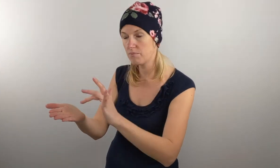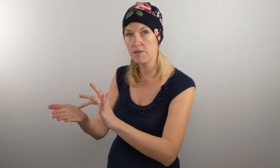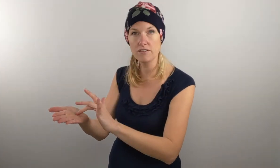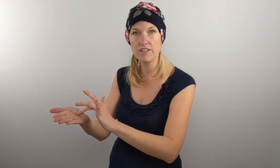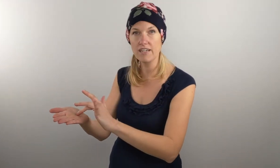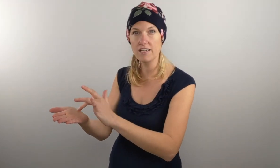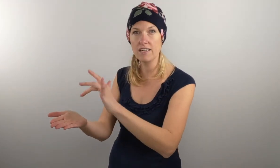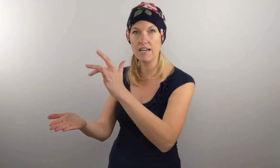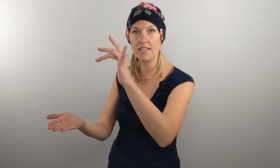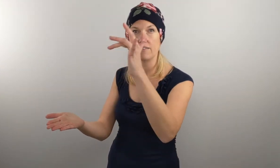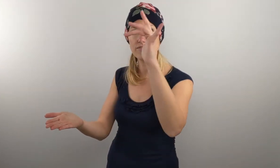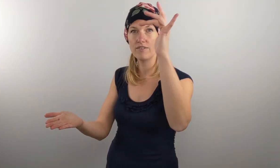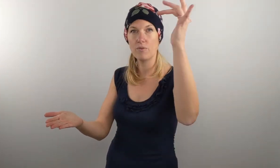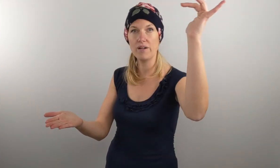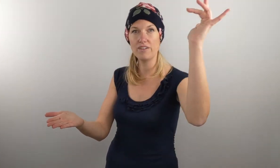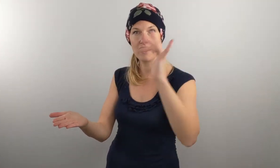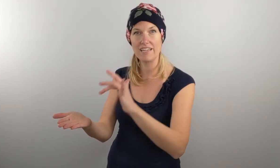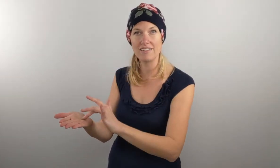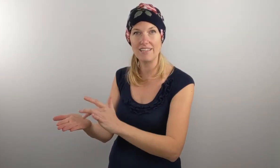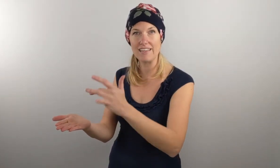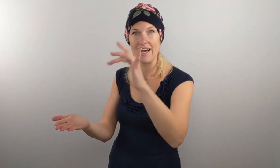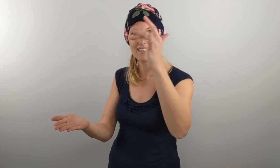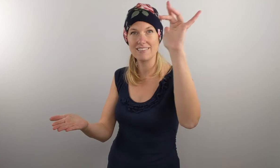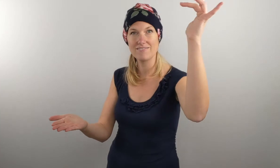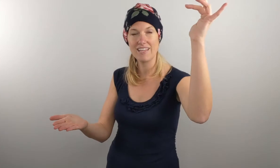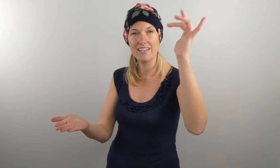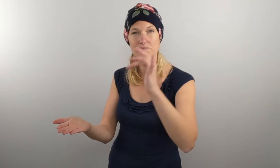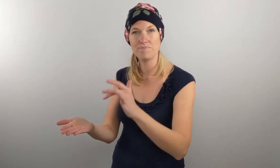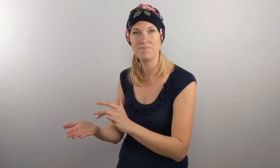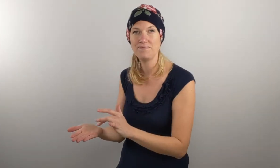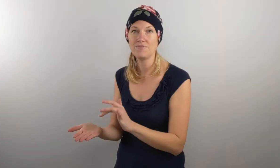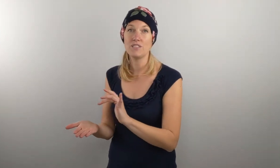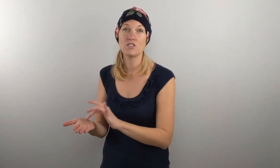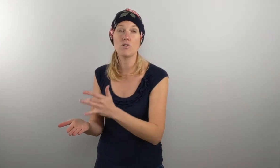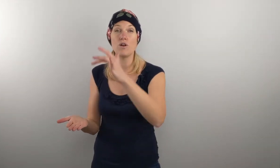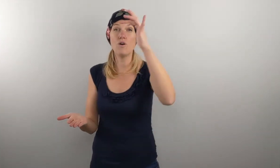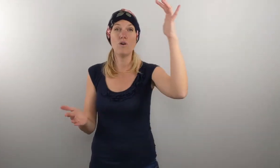middle finger and kind of wiggle your hand out like that, okay? So